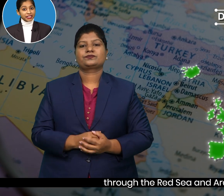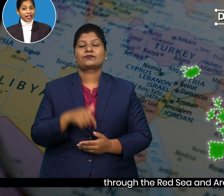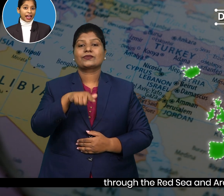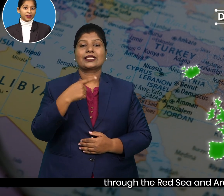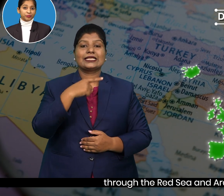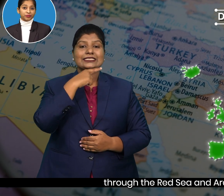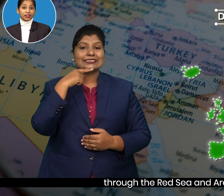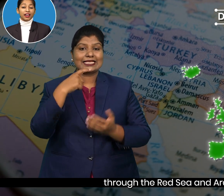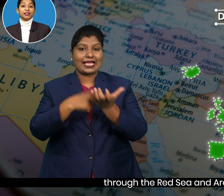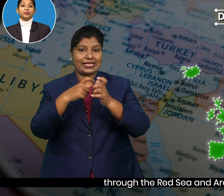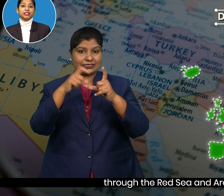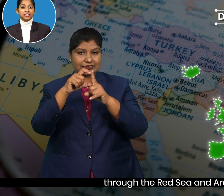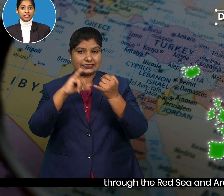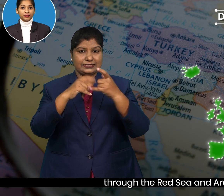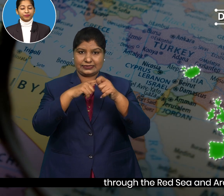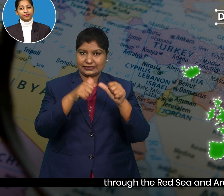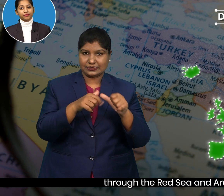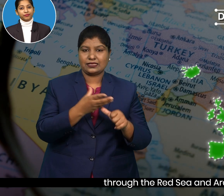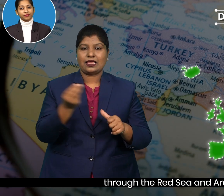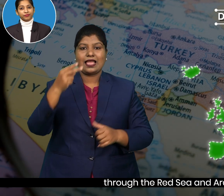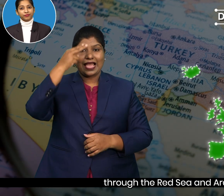Red Sea and Arabian Sea.